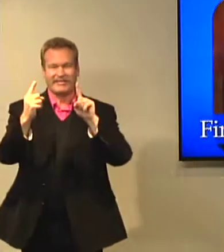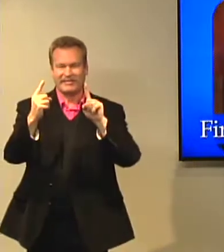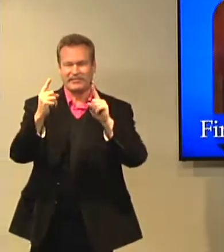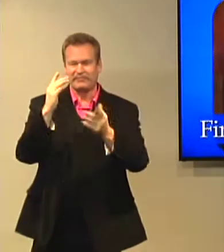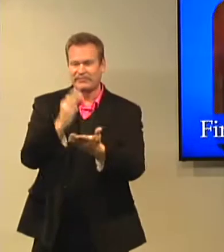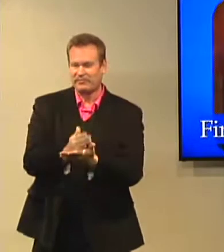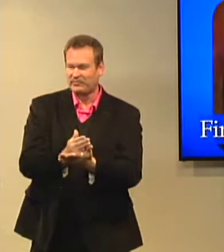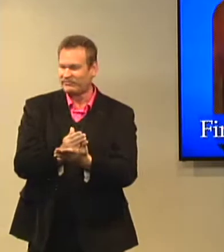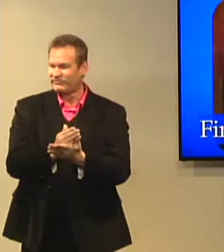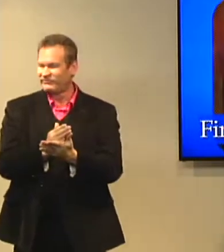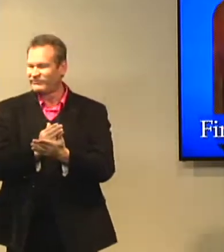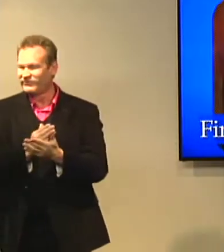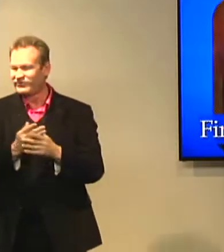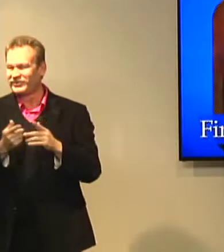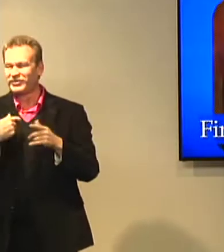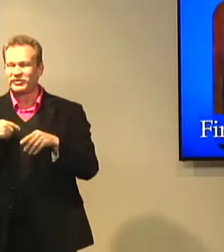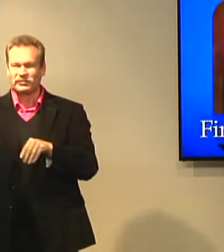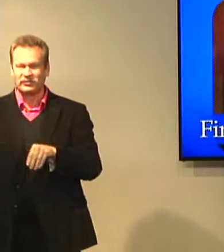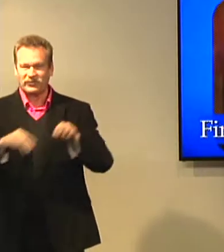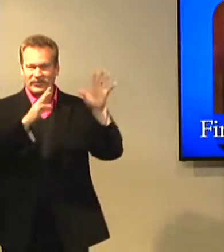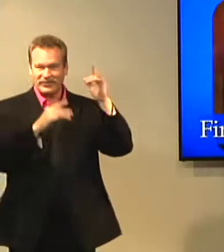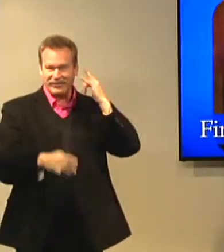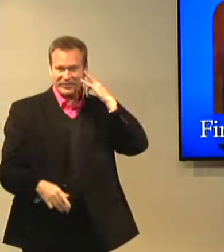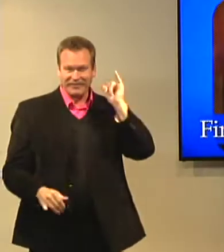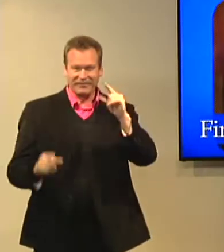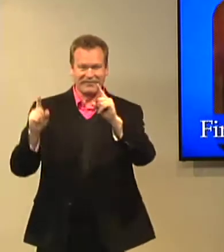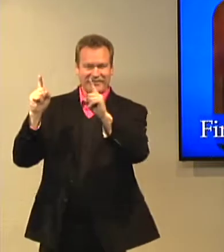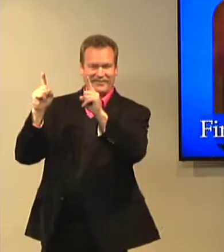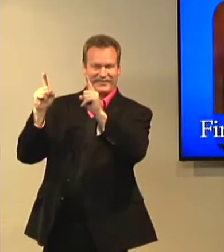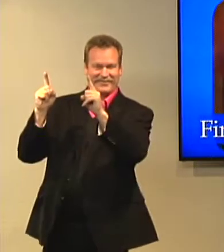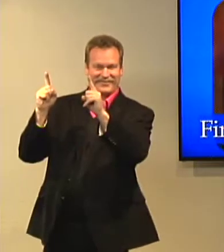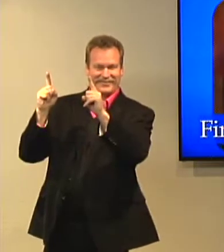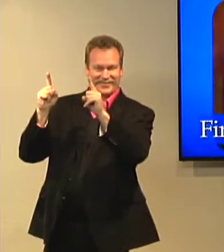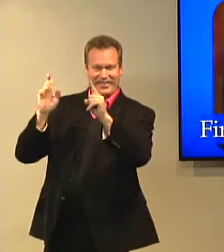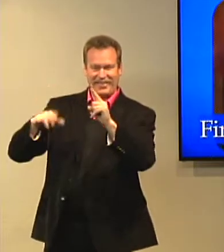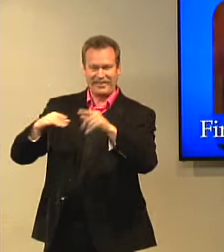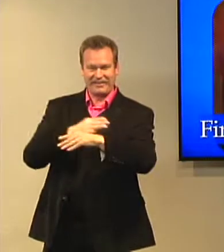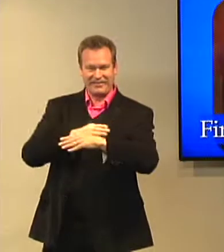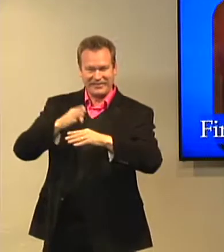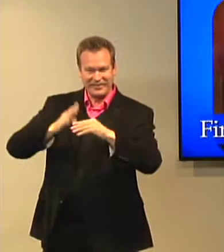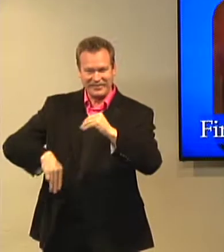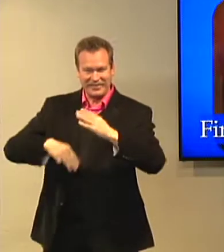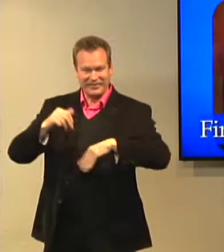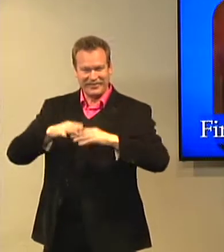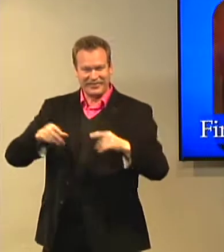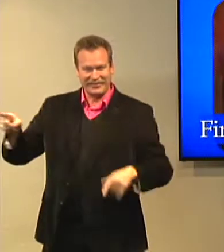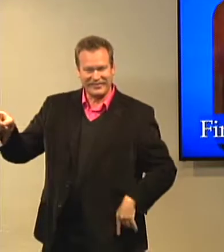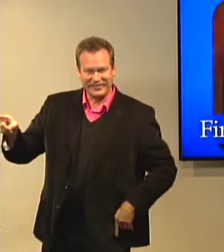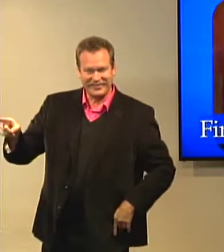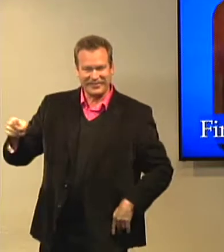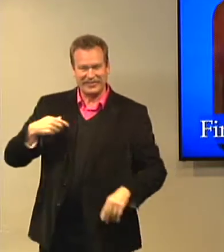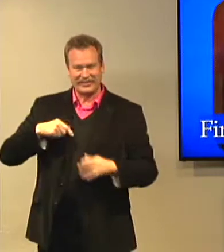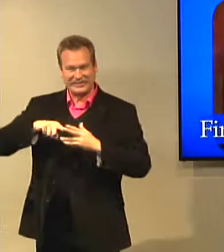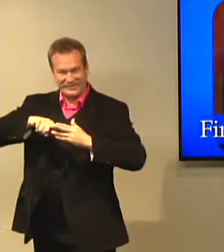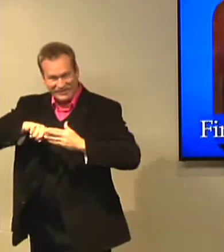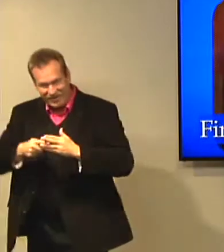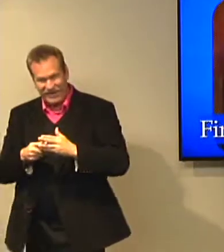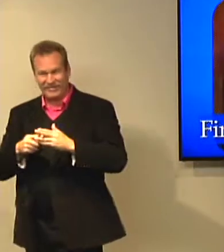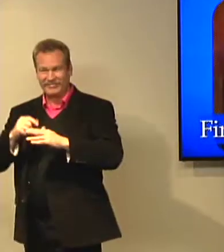completed, but the frame was up. But then it stopped working and moved to California, left it there. It's still not completed. It's still sitting there in land